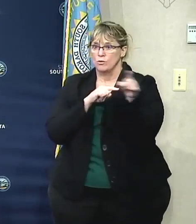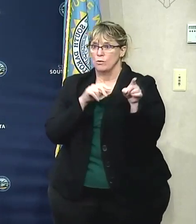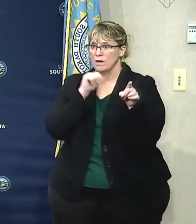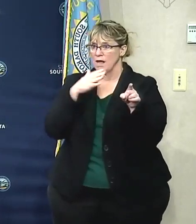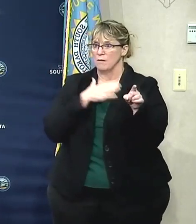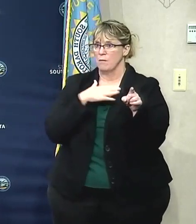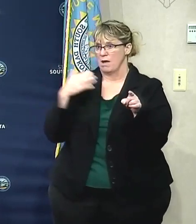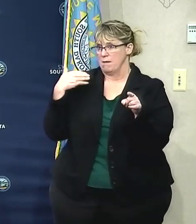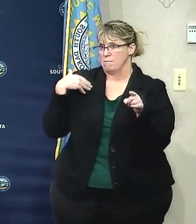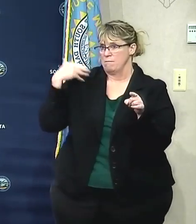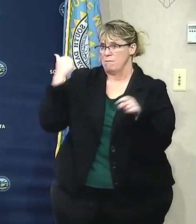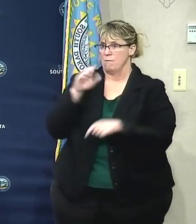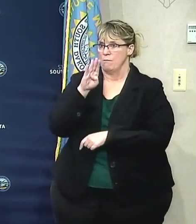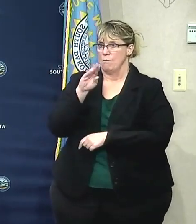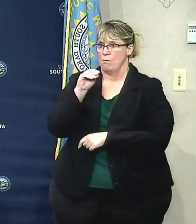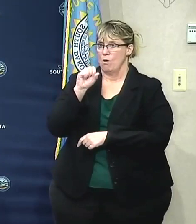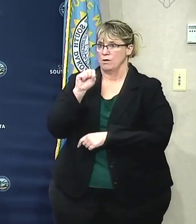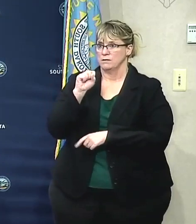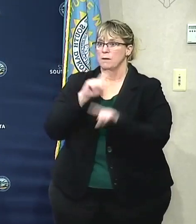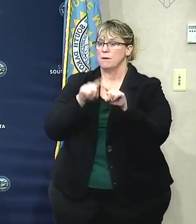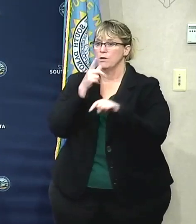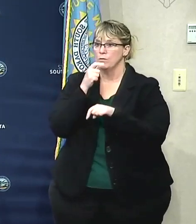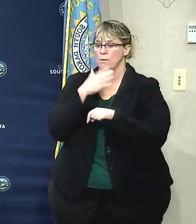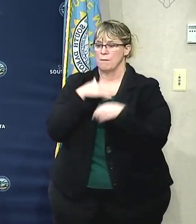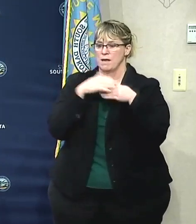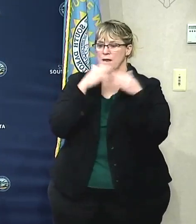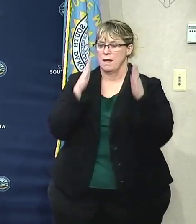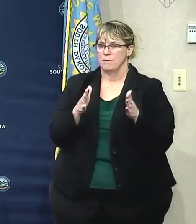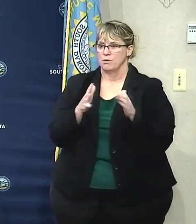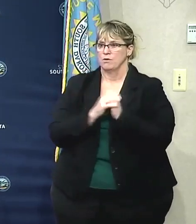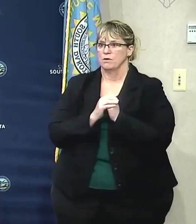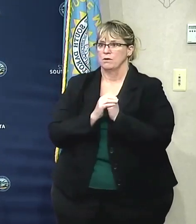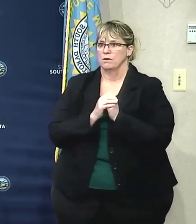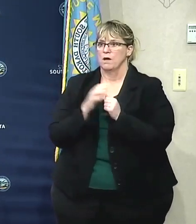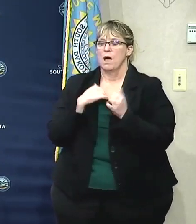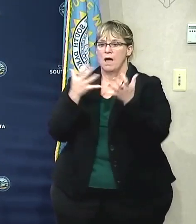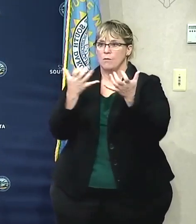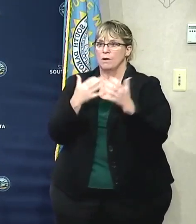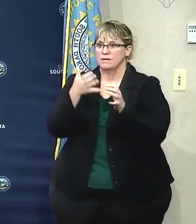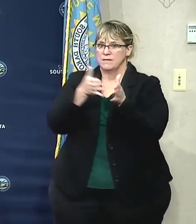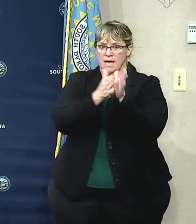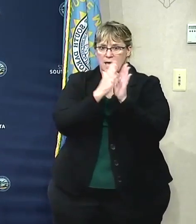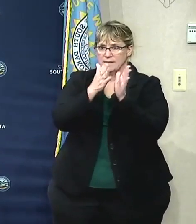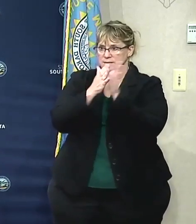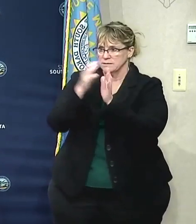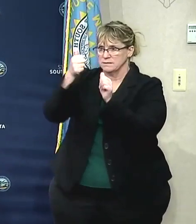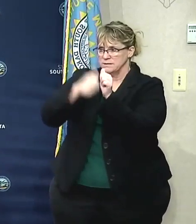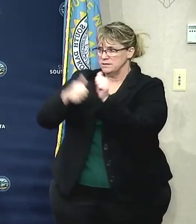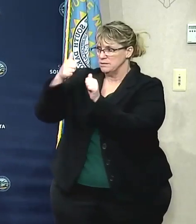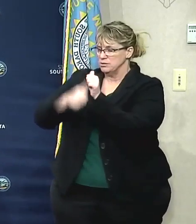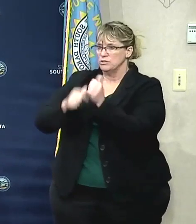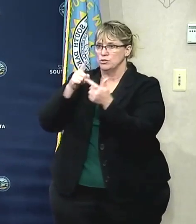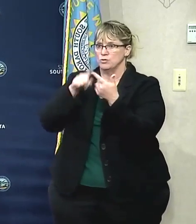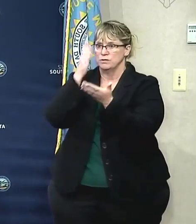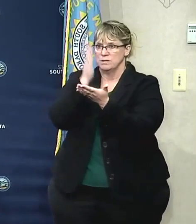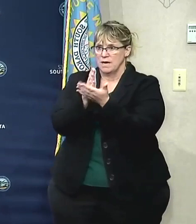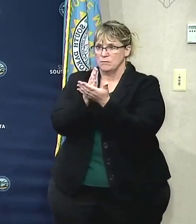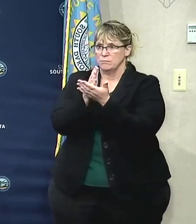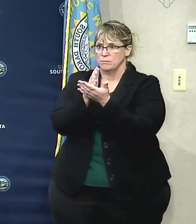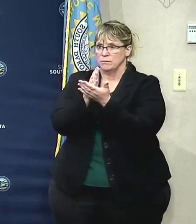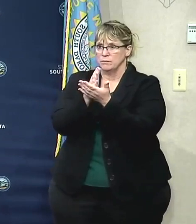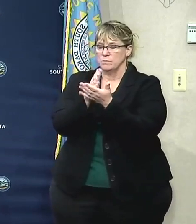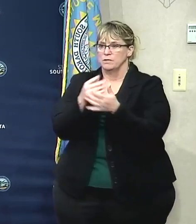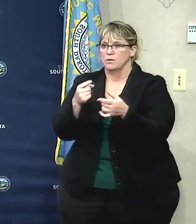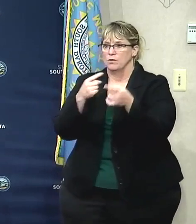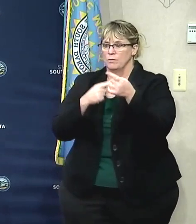my bosses, but I want to speak to you as my neighbors. I want to ask each and every one of you to pause, to take a